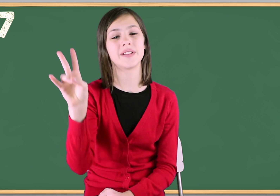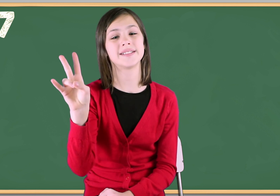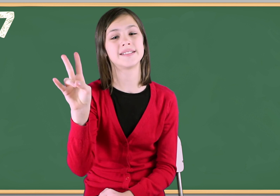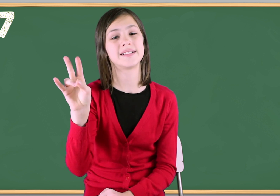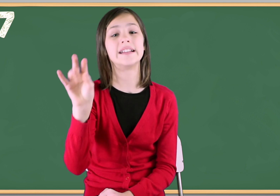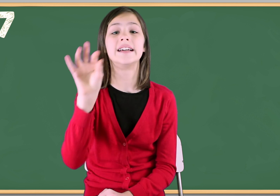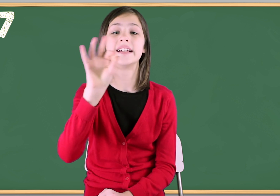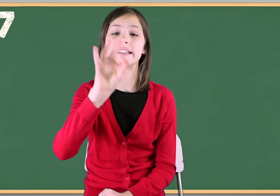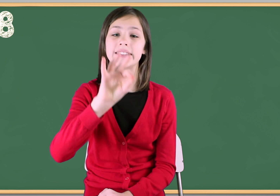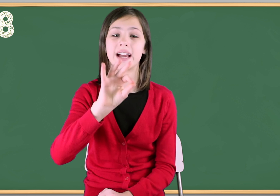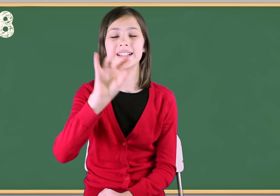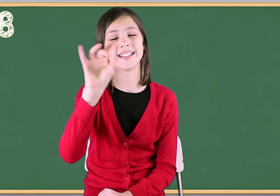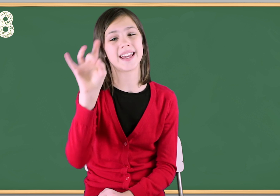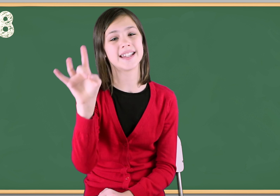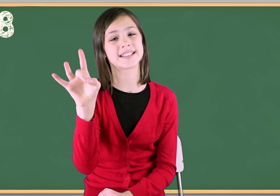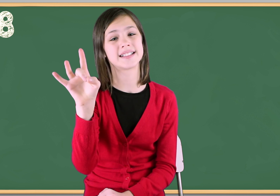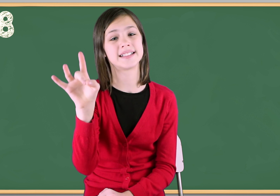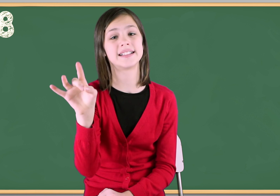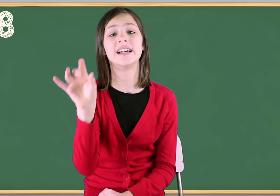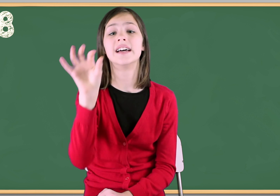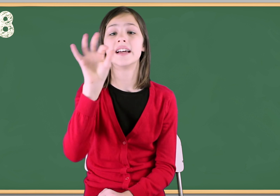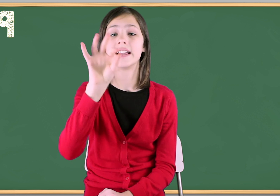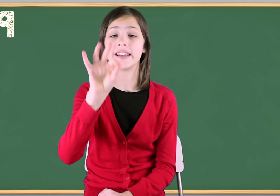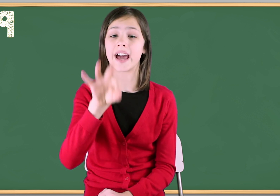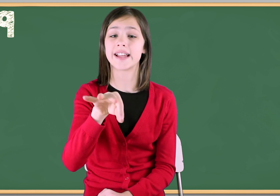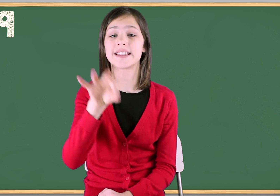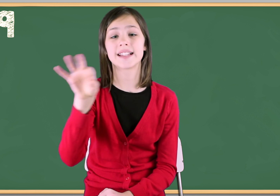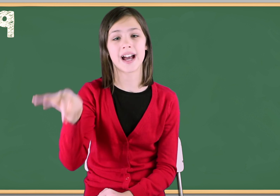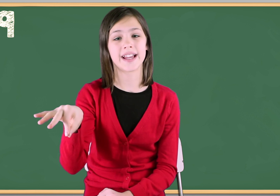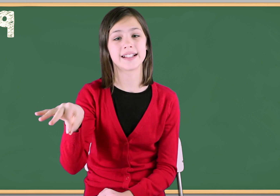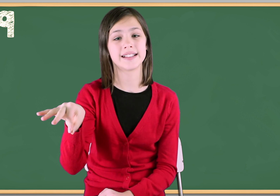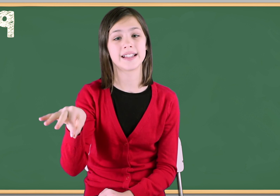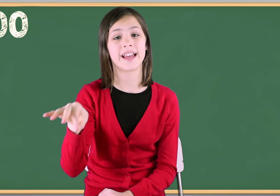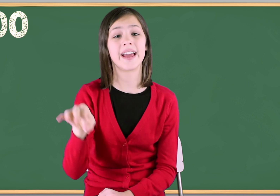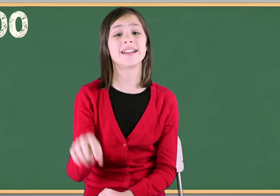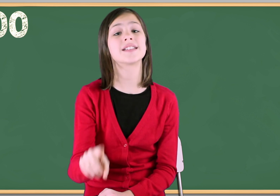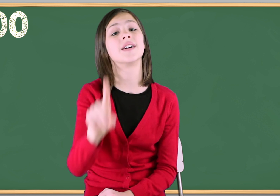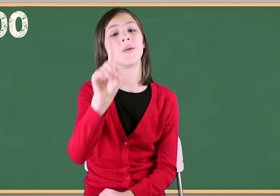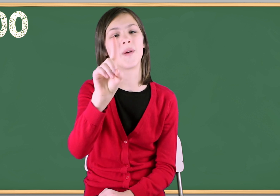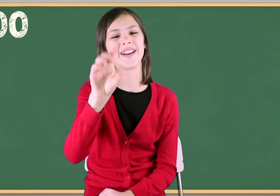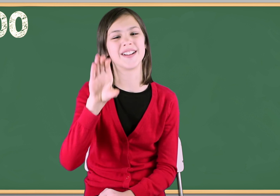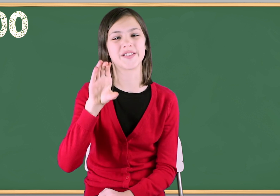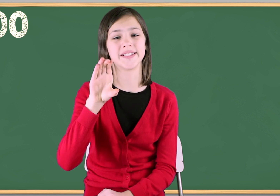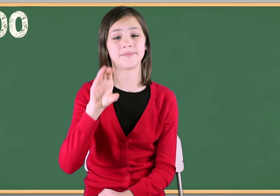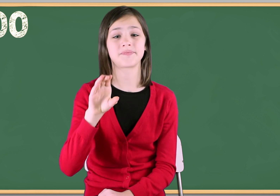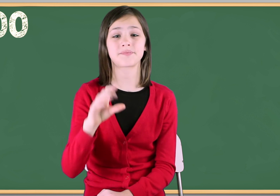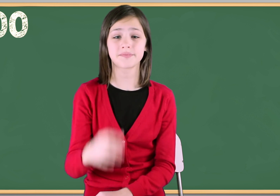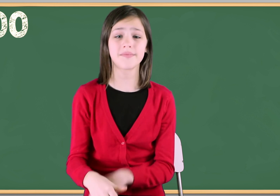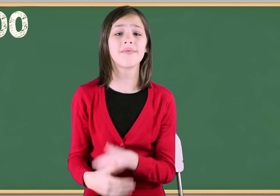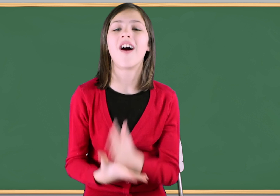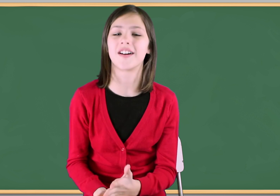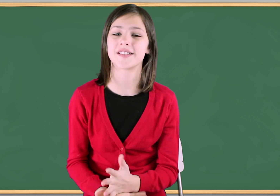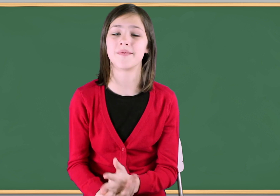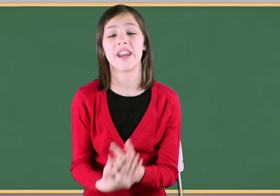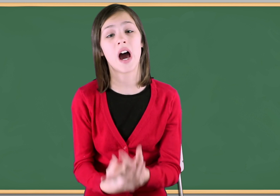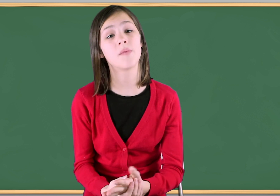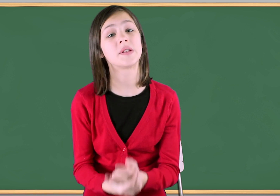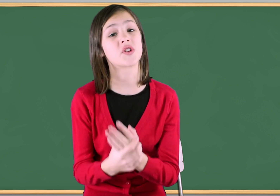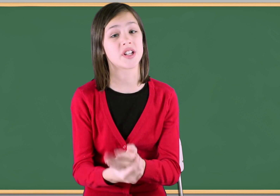97, 98, 99, and 100. Awesome. Now be sure to